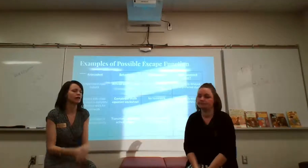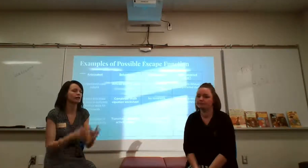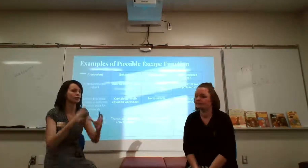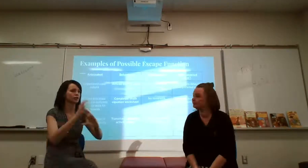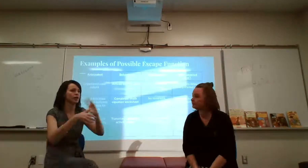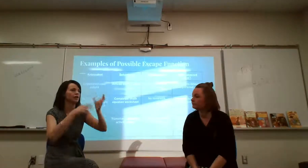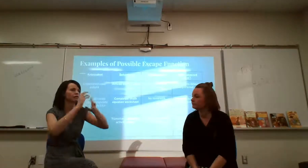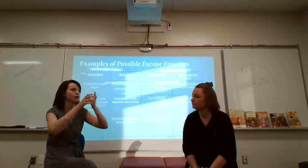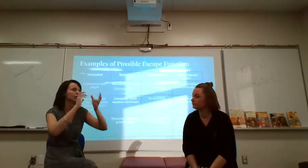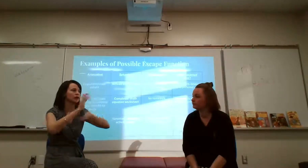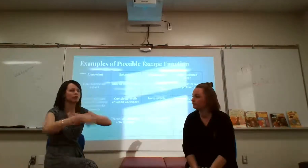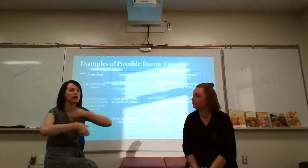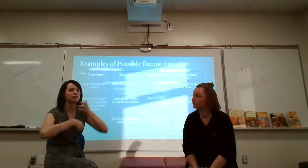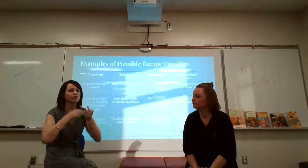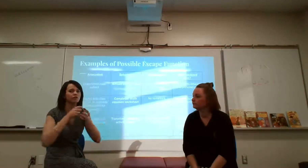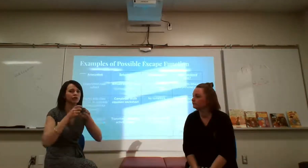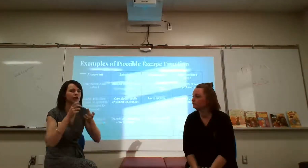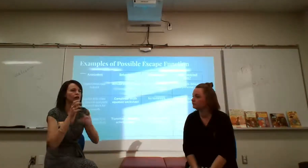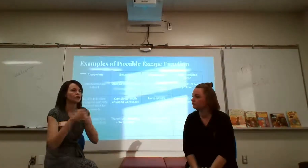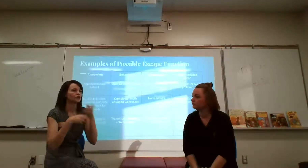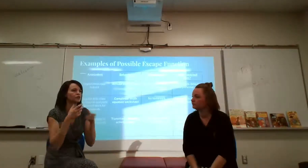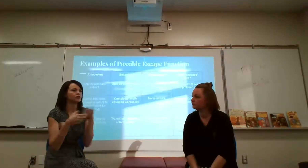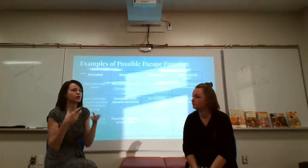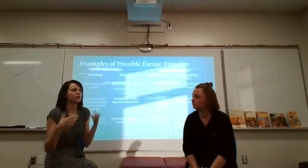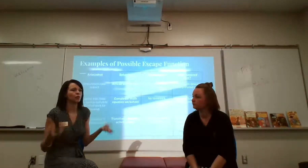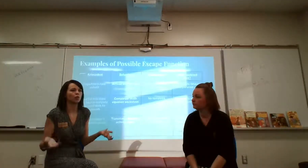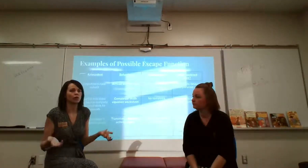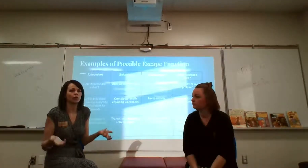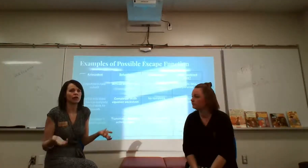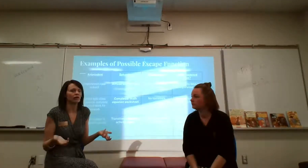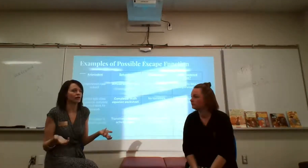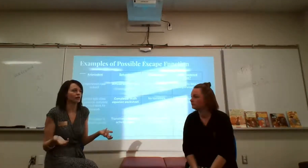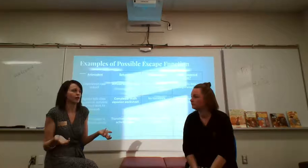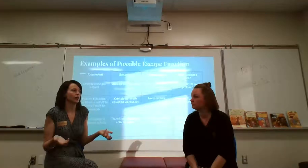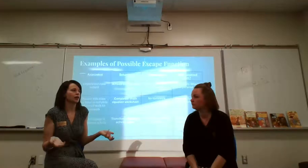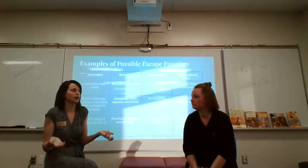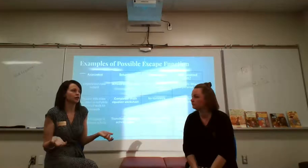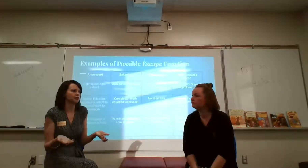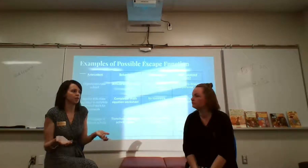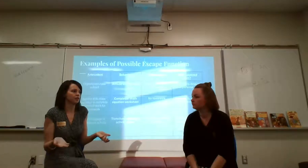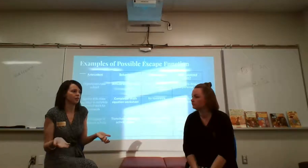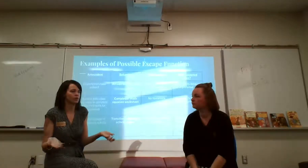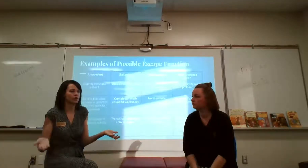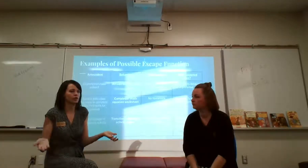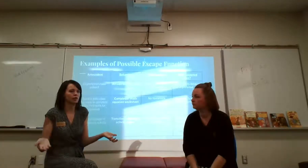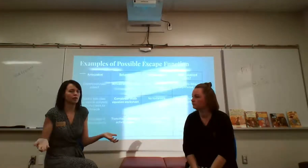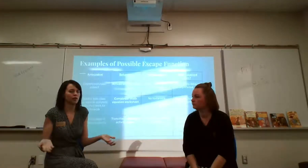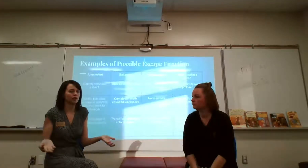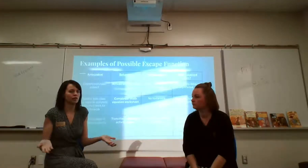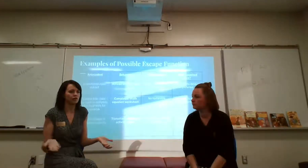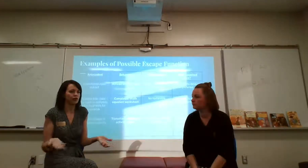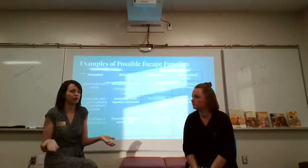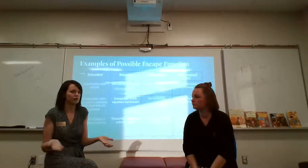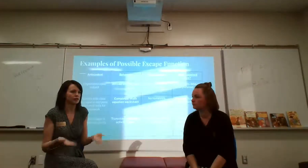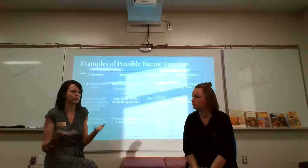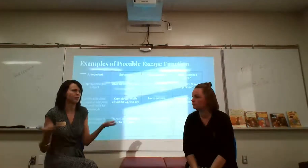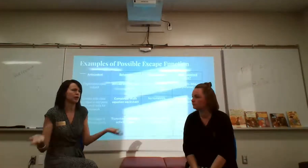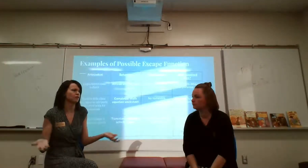it creates behavior, students are never born engaging in behavior in applied behavior analysis and behaviors